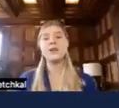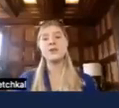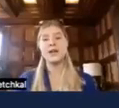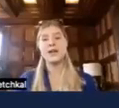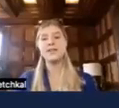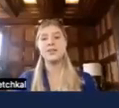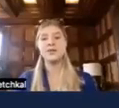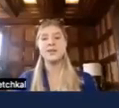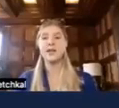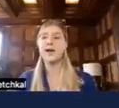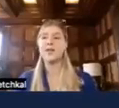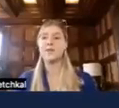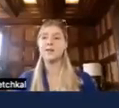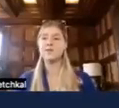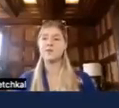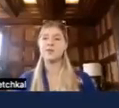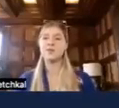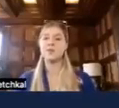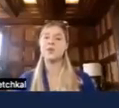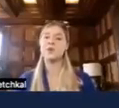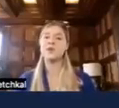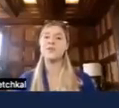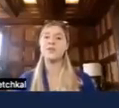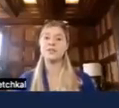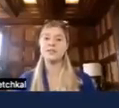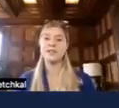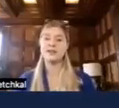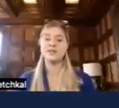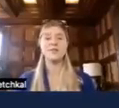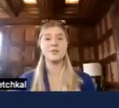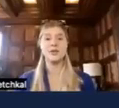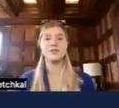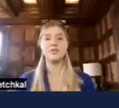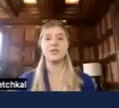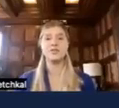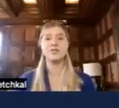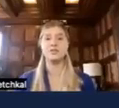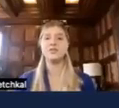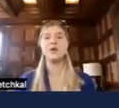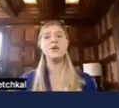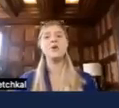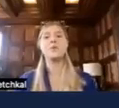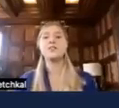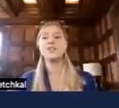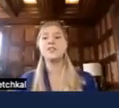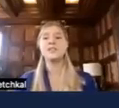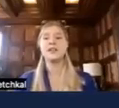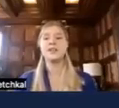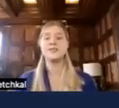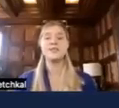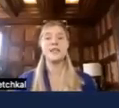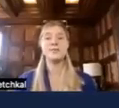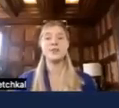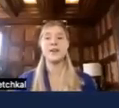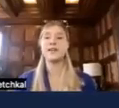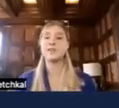154 fully accredited U.S. allopathic medical schools with a total of 36,322 students were measured in this study